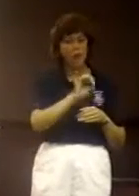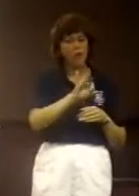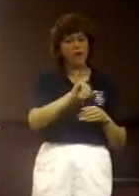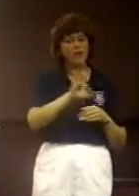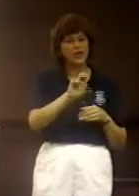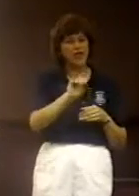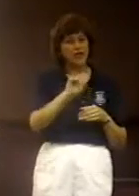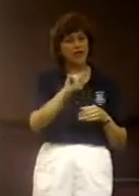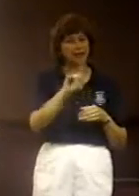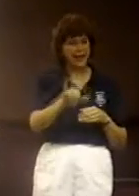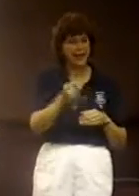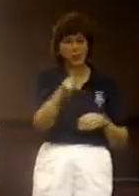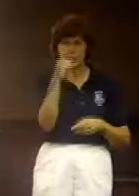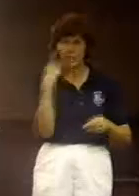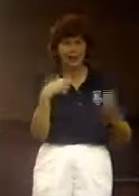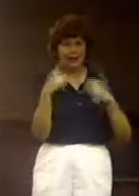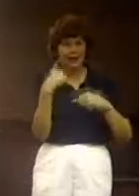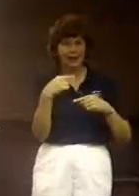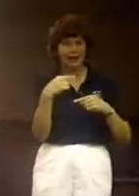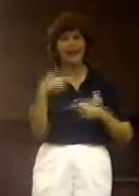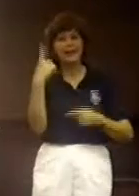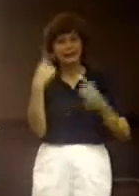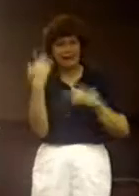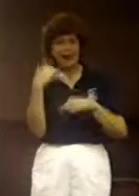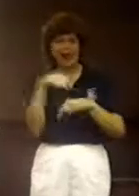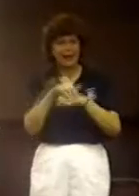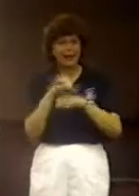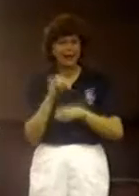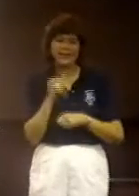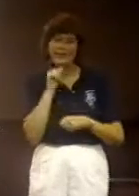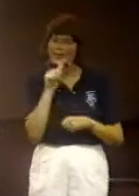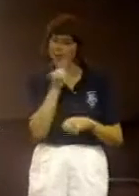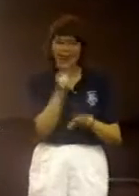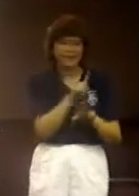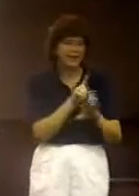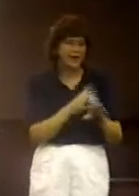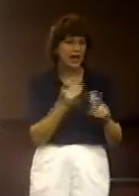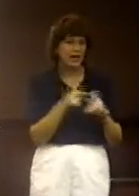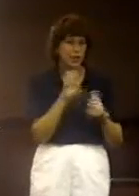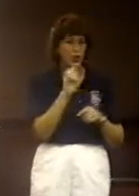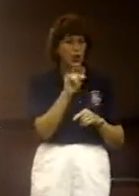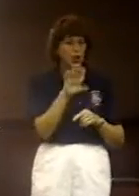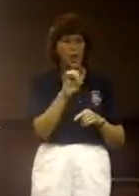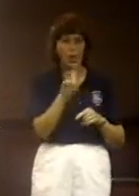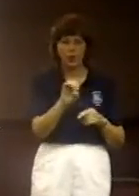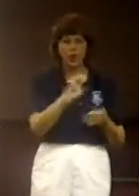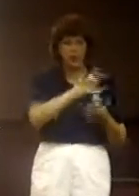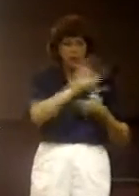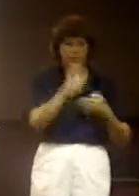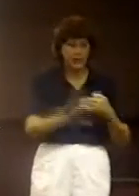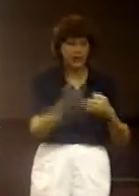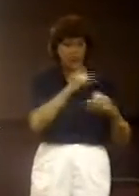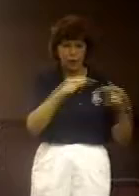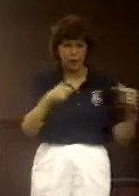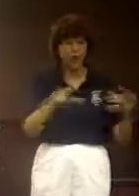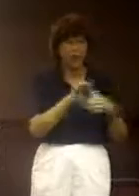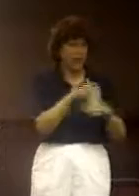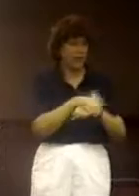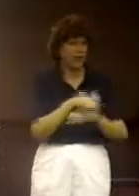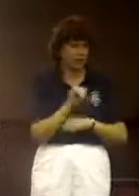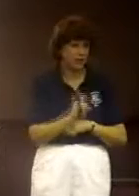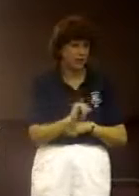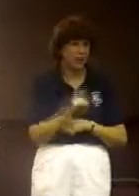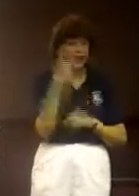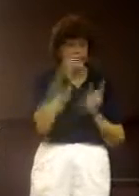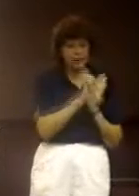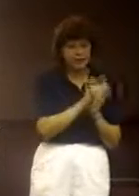you signed English, it is just not designed to encode the complete grammar of English. For